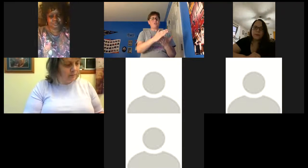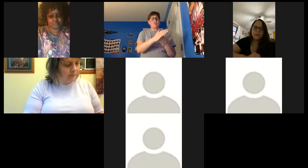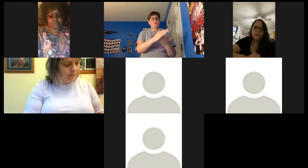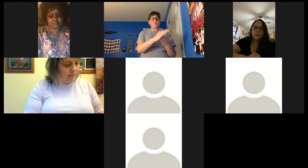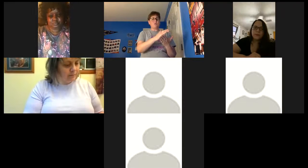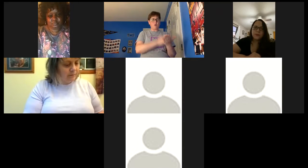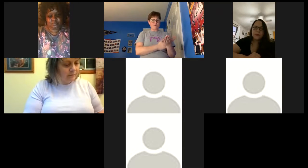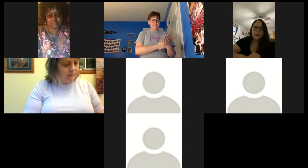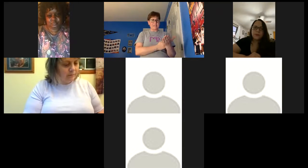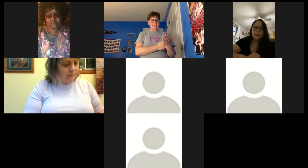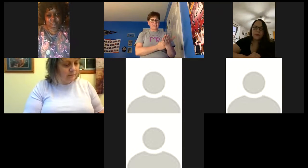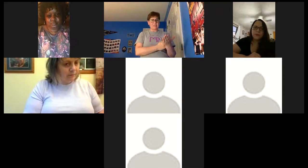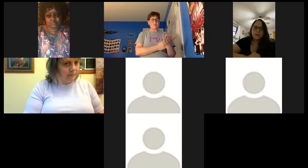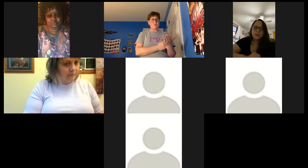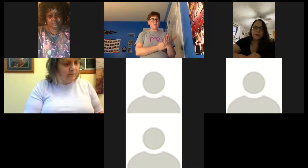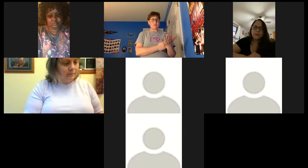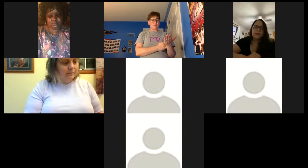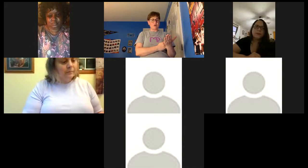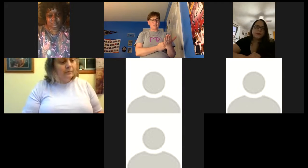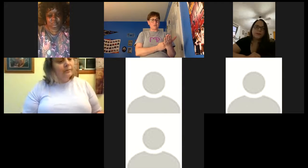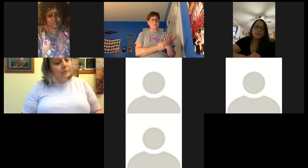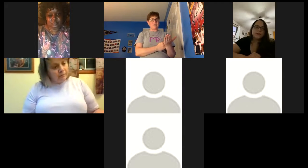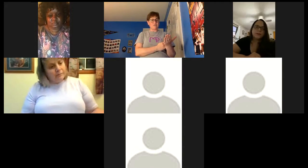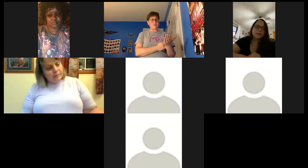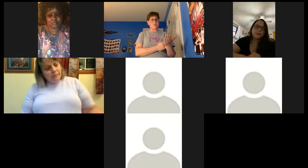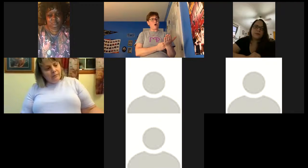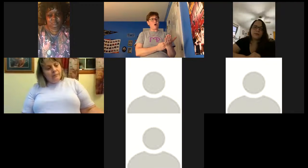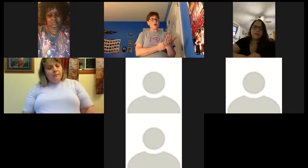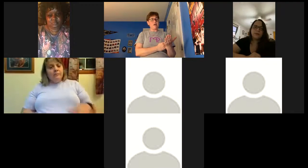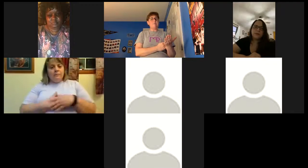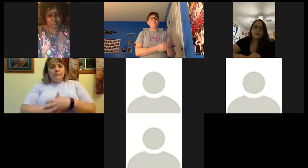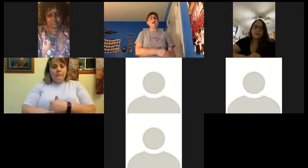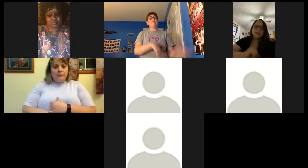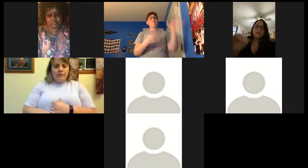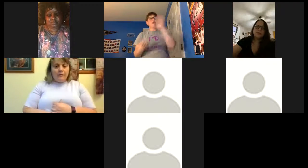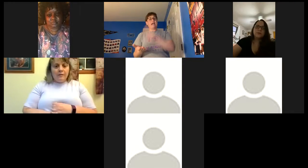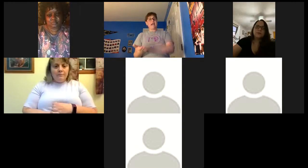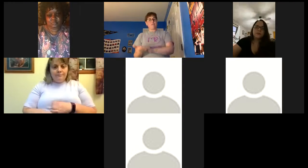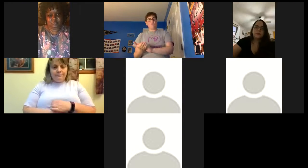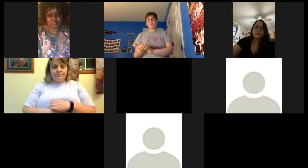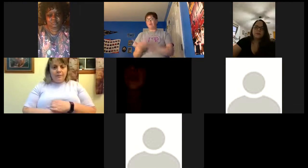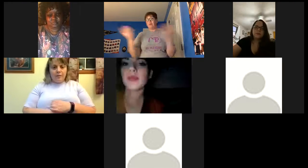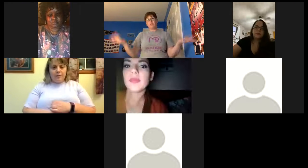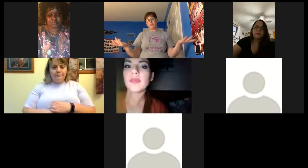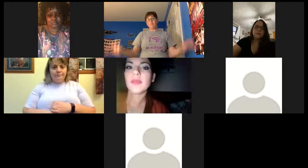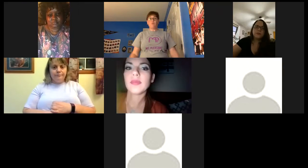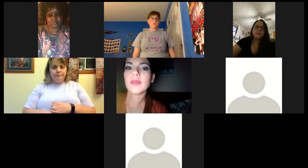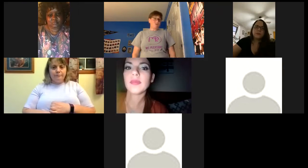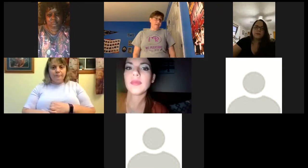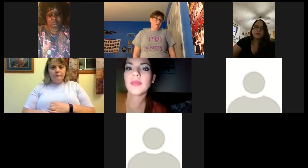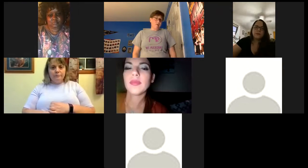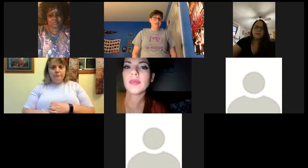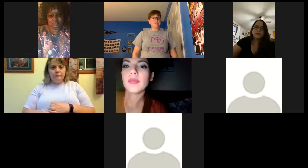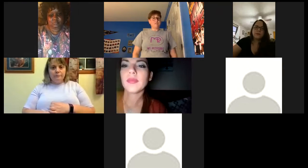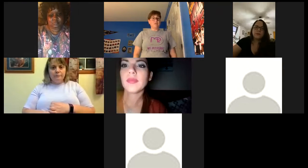We could go over sentences, reviewing the words that we've done so far, and then we could add more to it. We could do